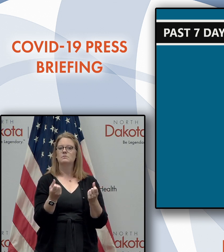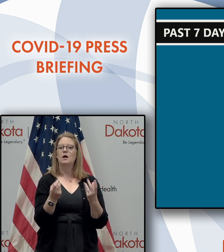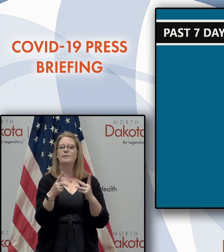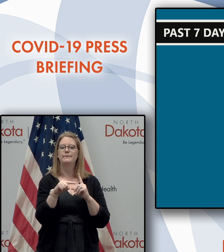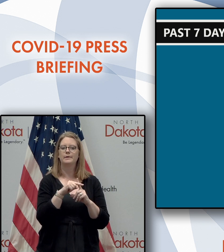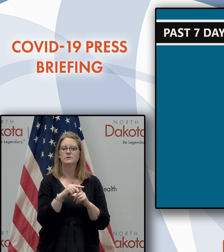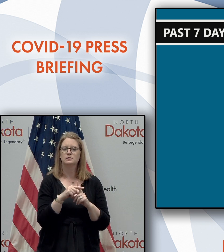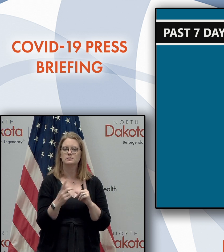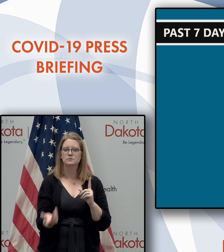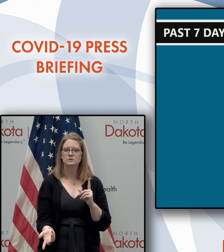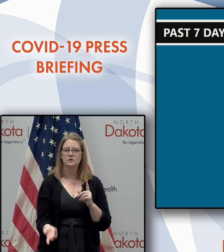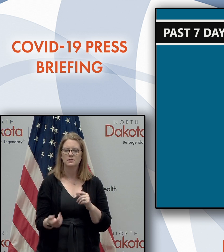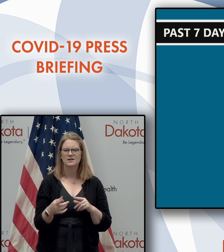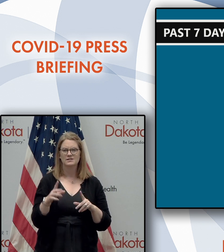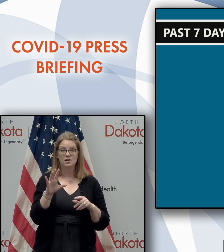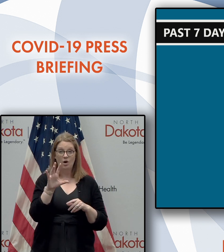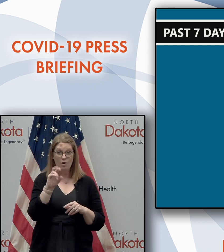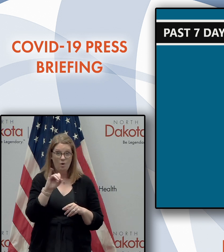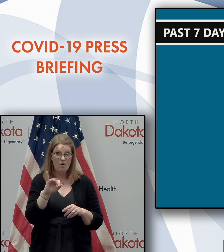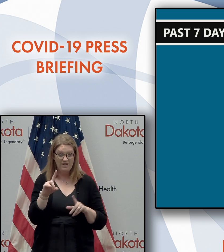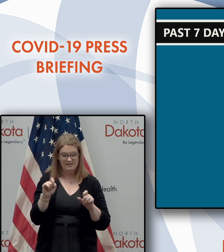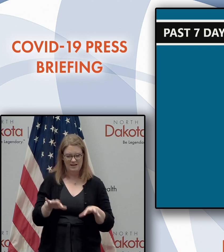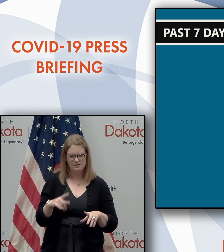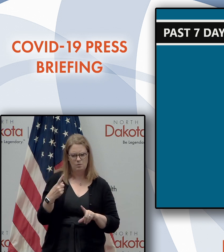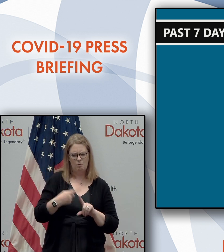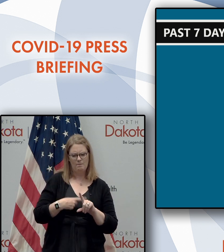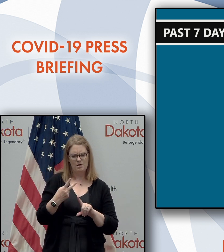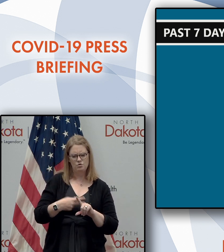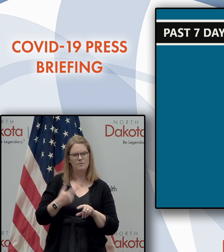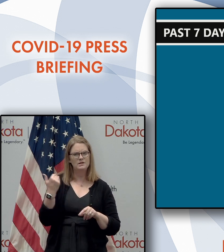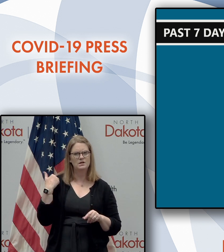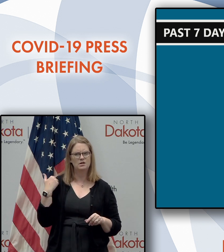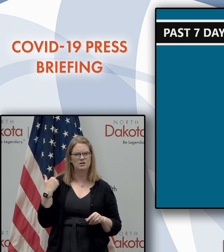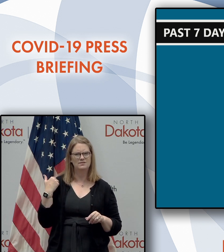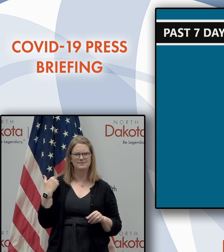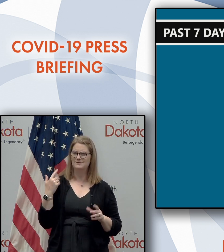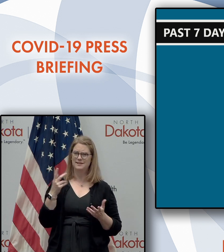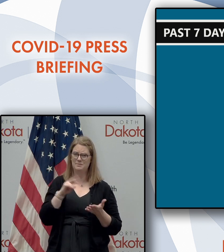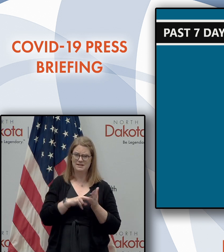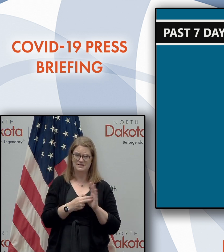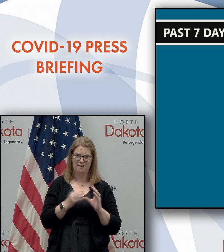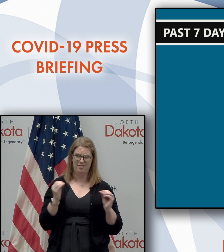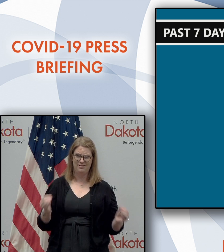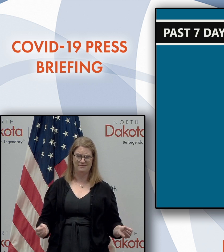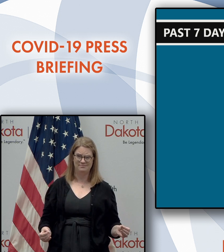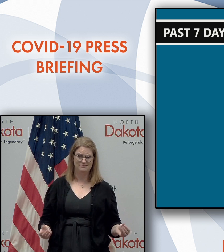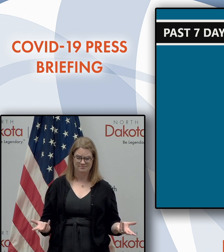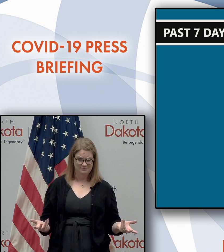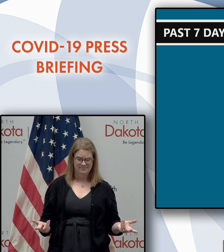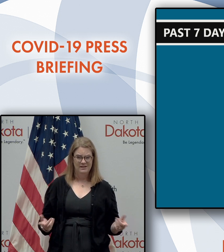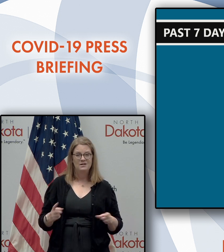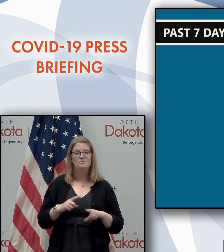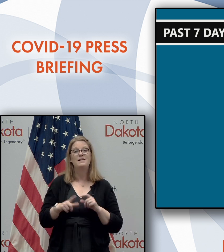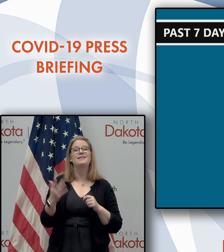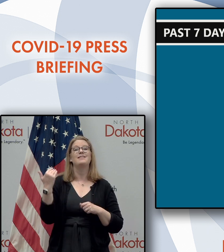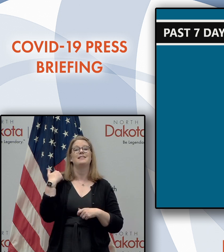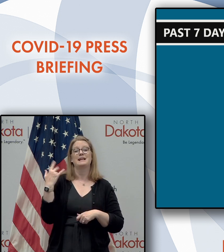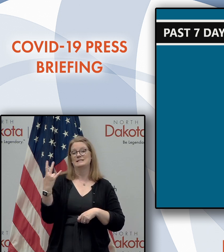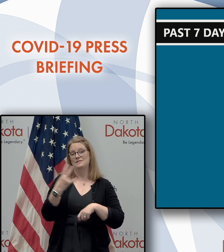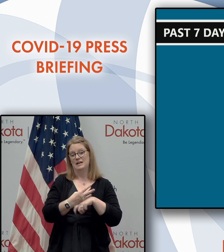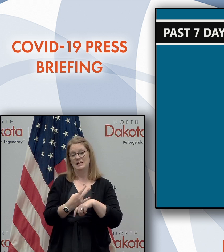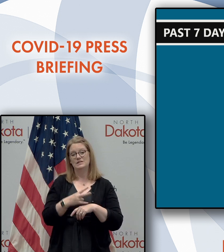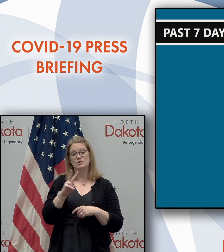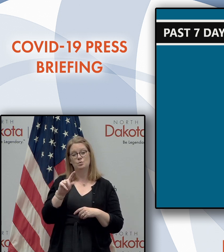test taken a month or 2 months ago is not relevant. We want to know where we are today. And as of today in North Dakota, over the last 7 days, we're